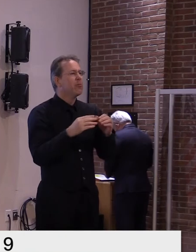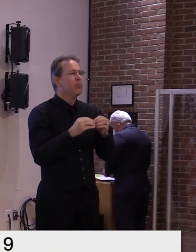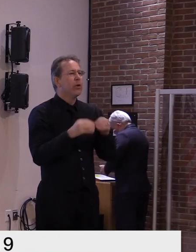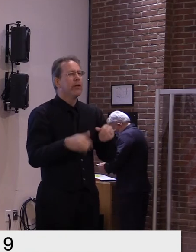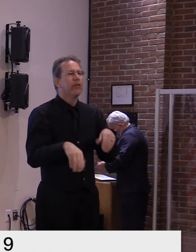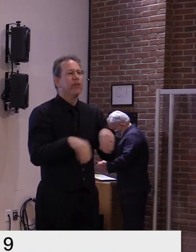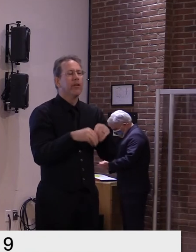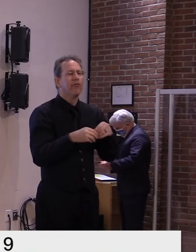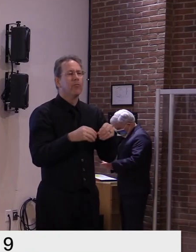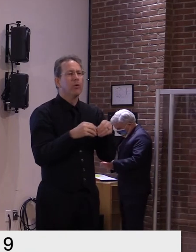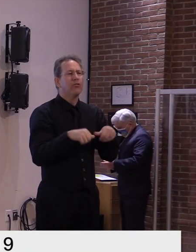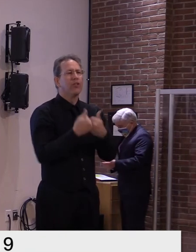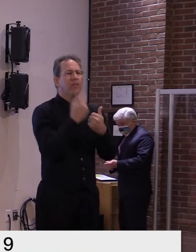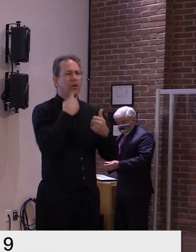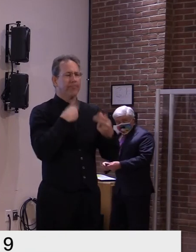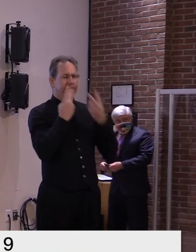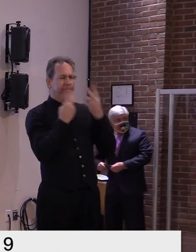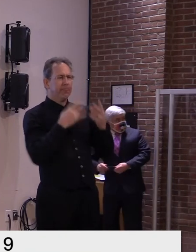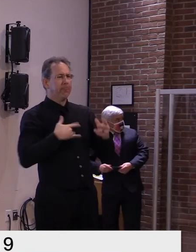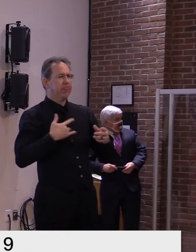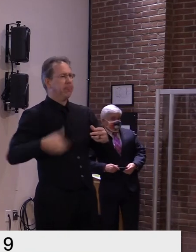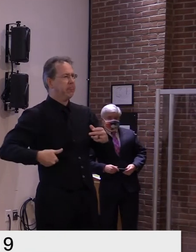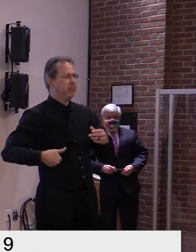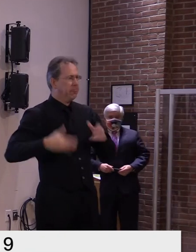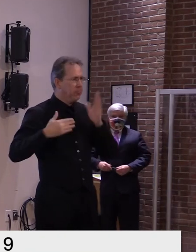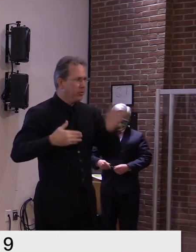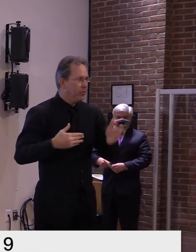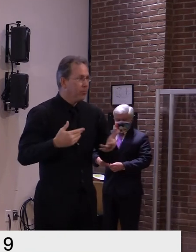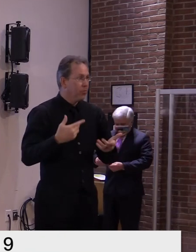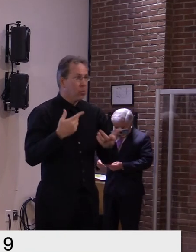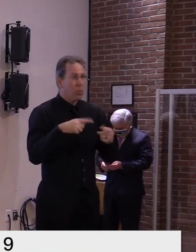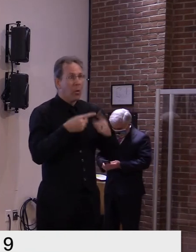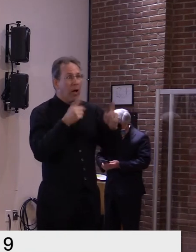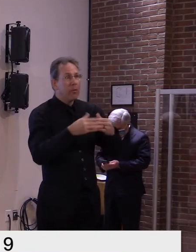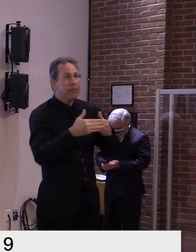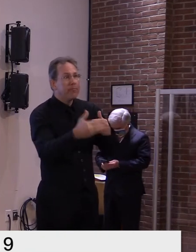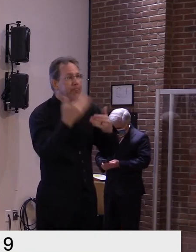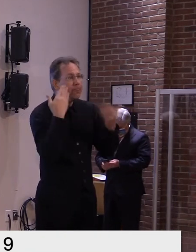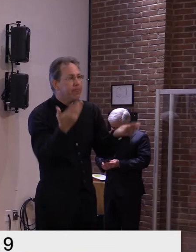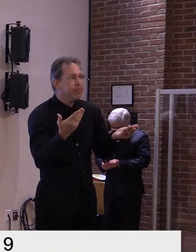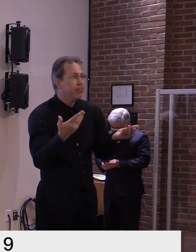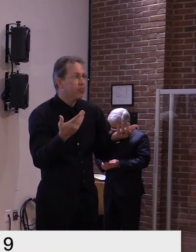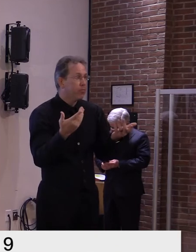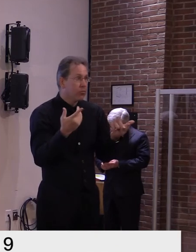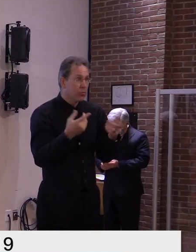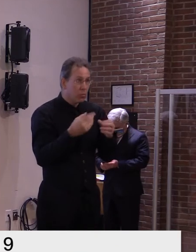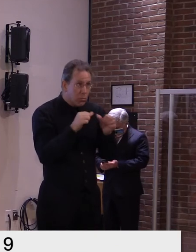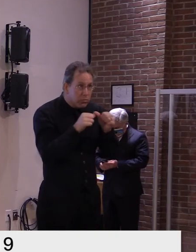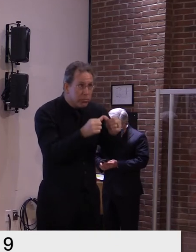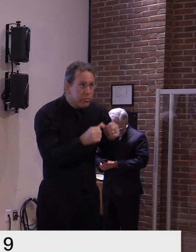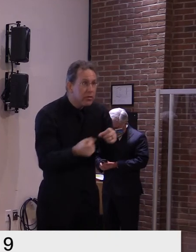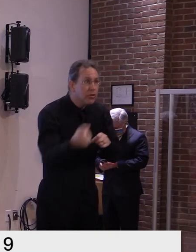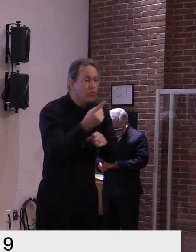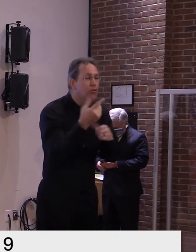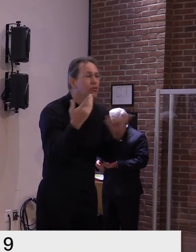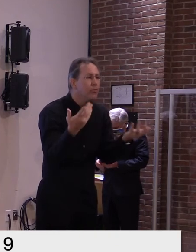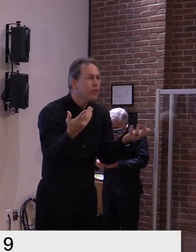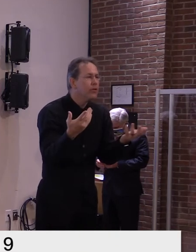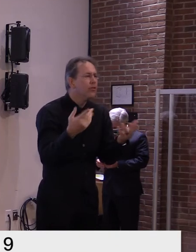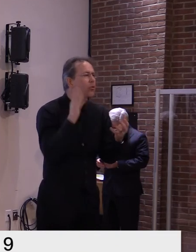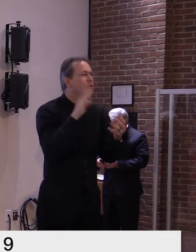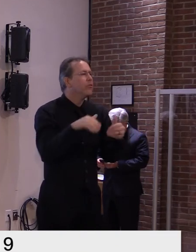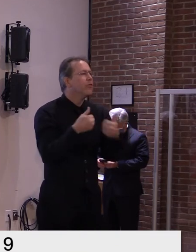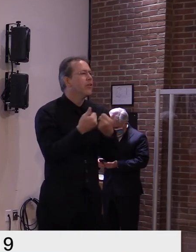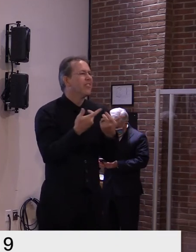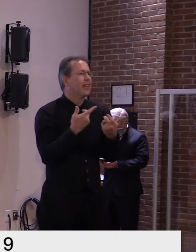in the uncertainty about next year and what the operational costs will be, make it very challenging, and there's the general anxiety among